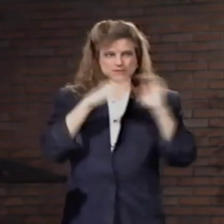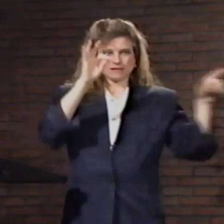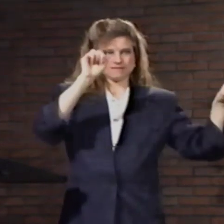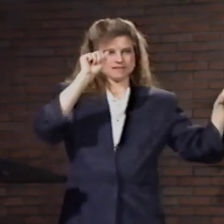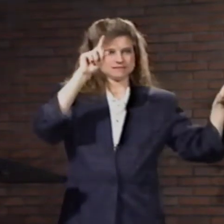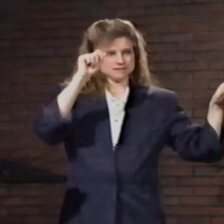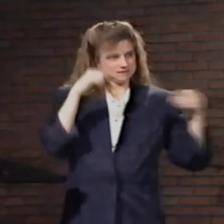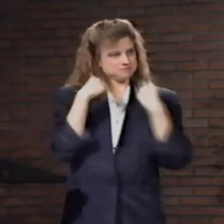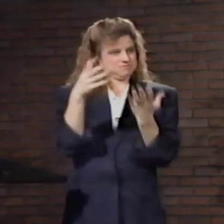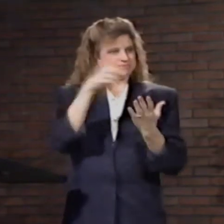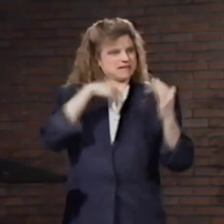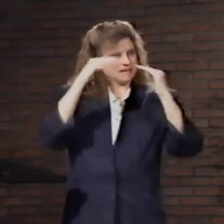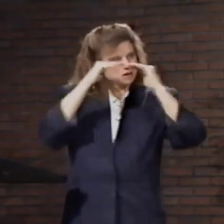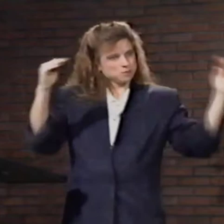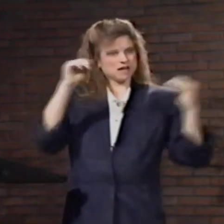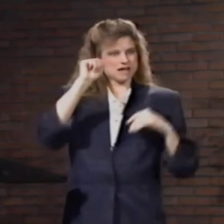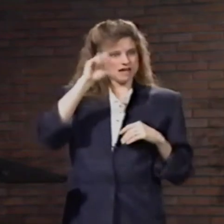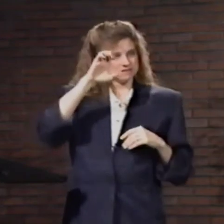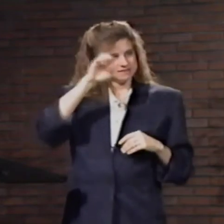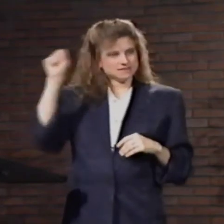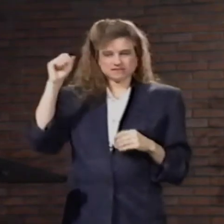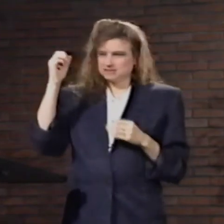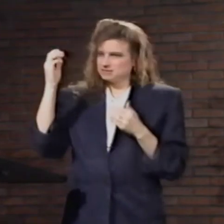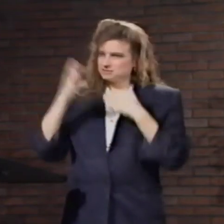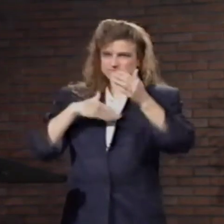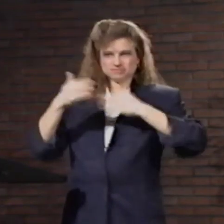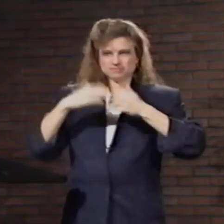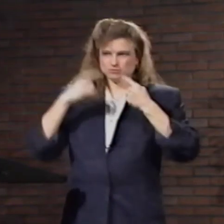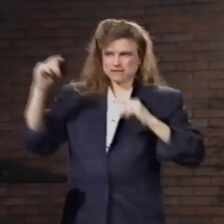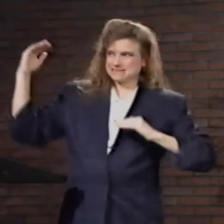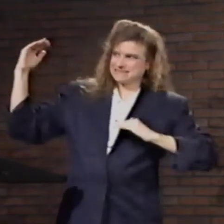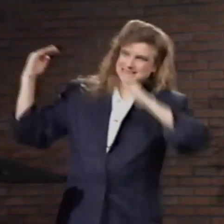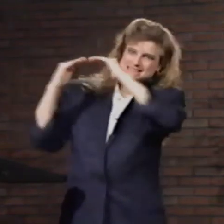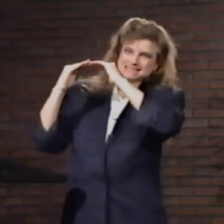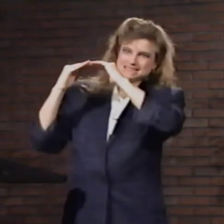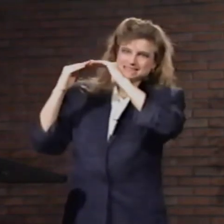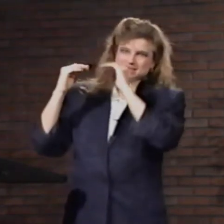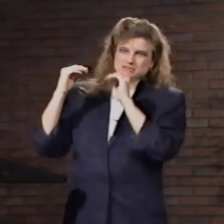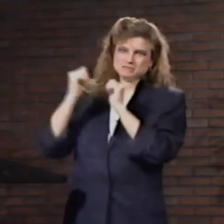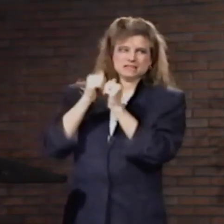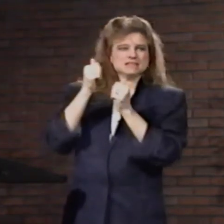equal access. The ADA requires equal access.